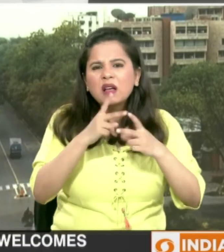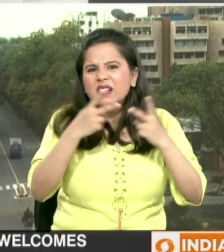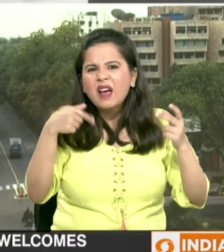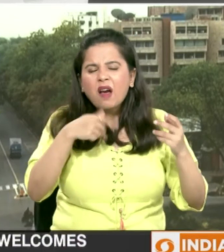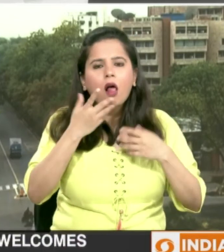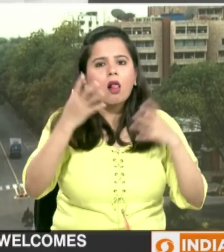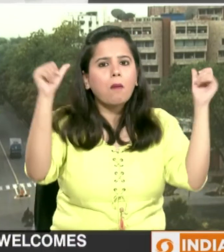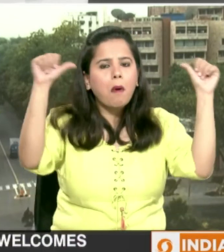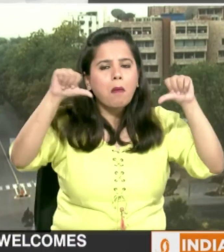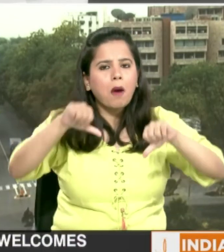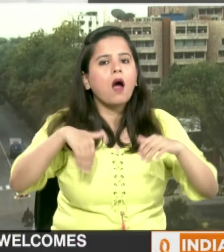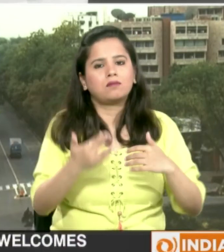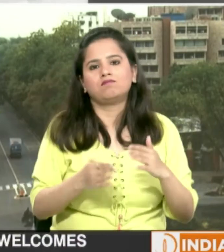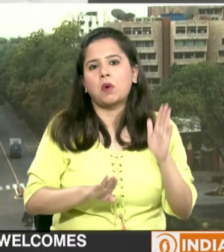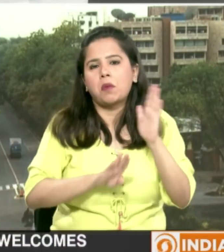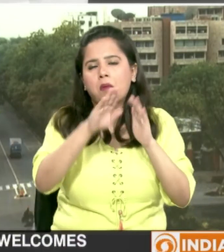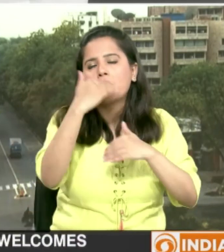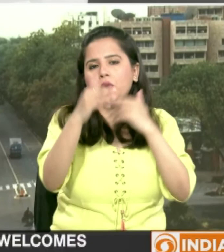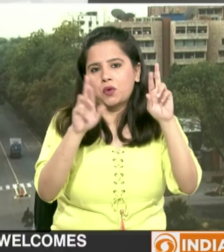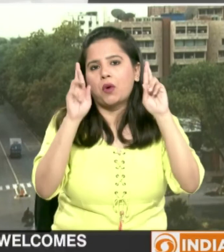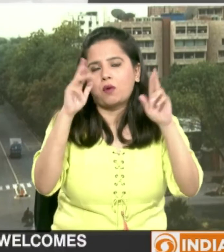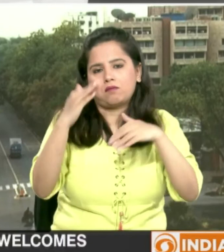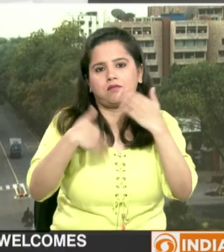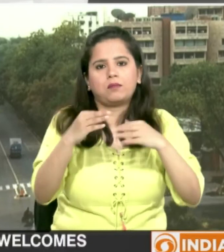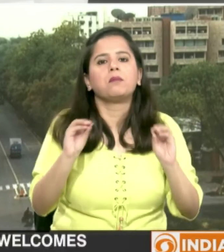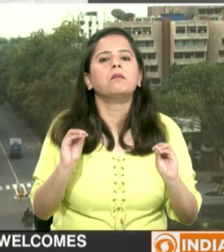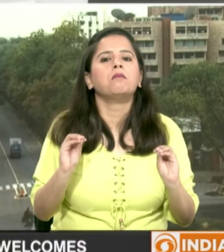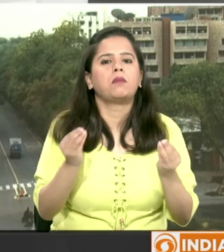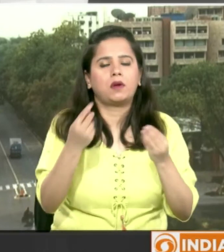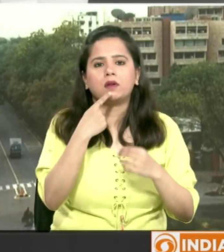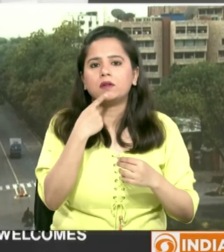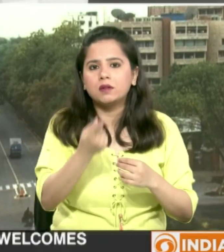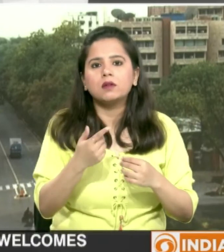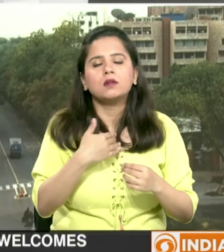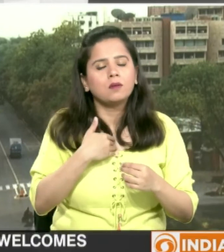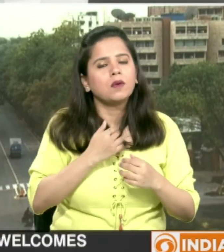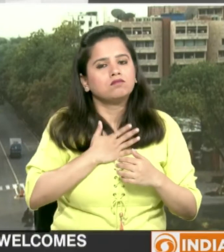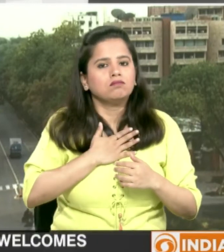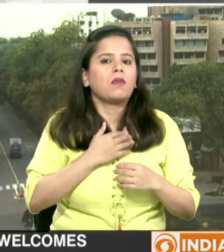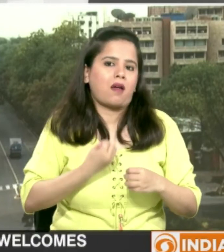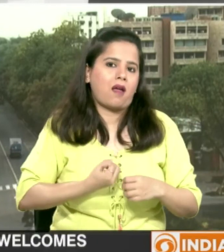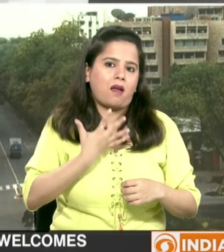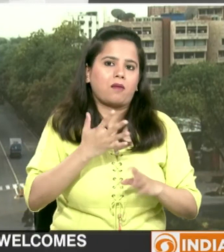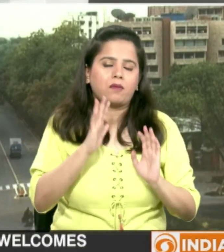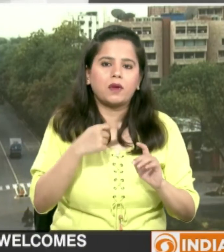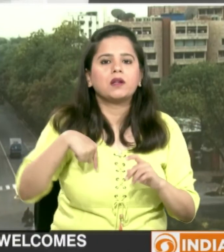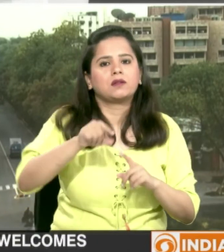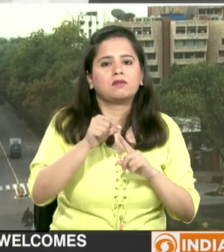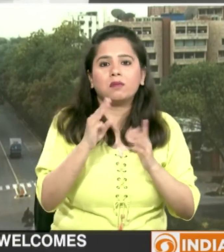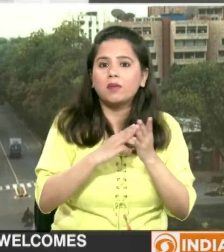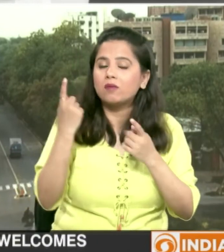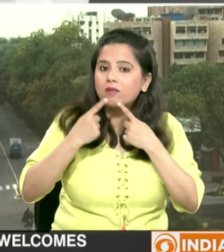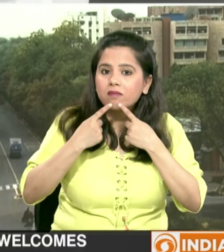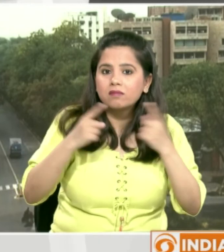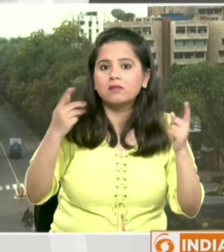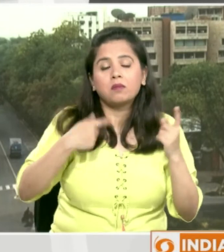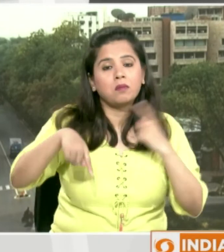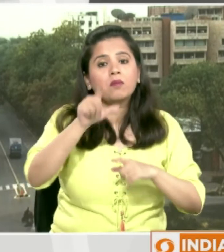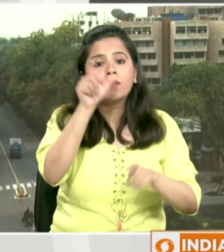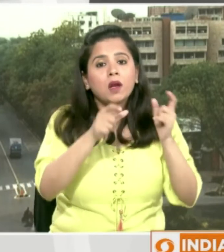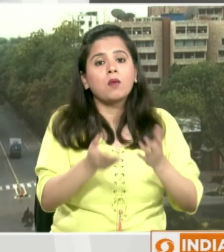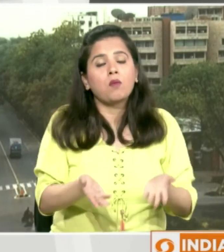up demand back into a circulation. So definitely this is quite an heartening start, and as more details we get,